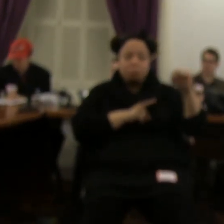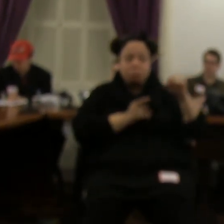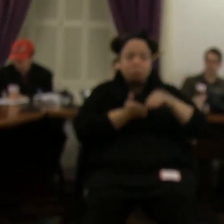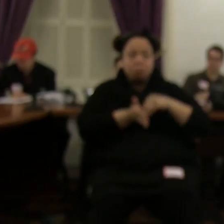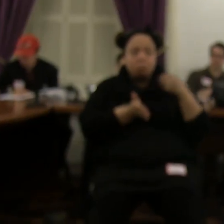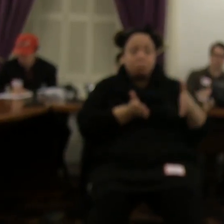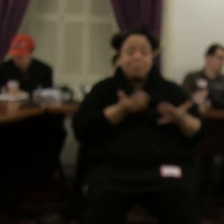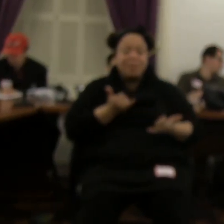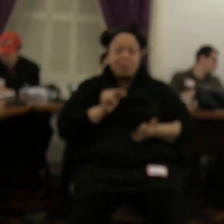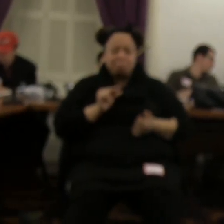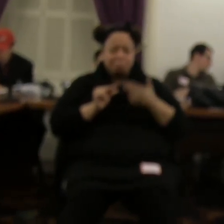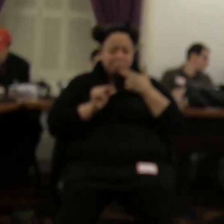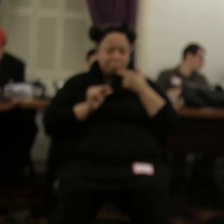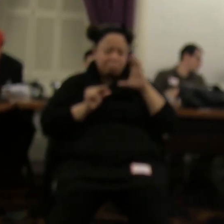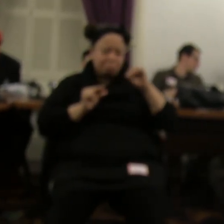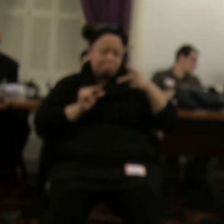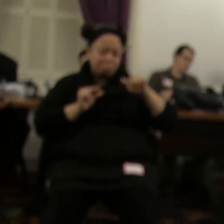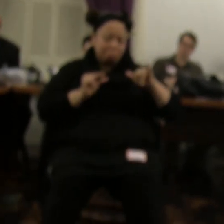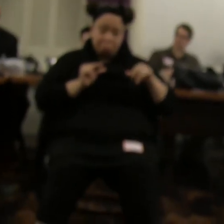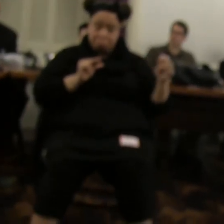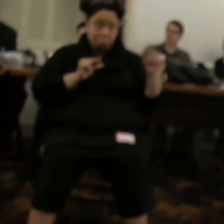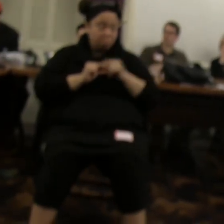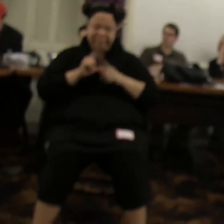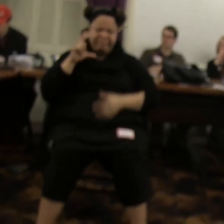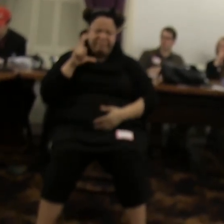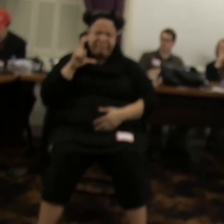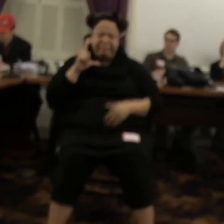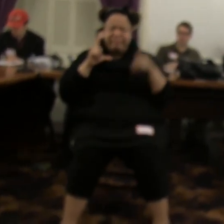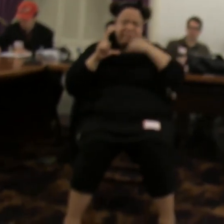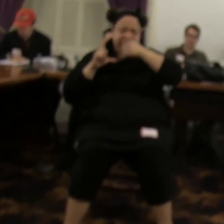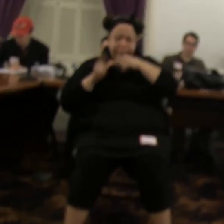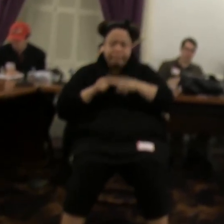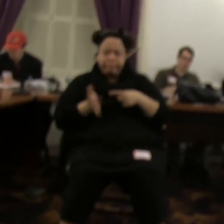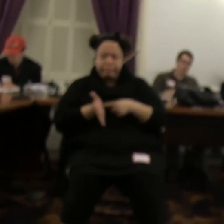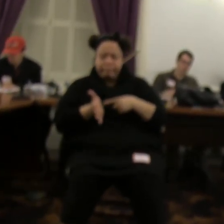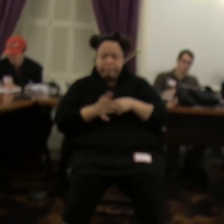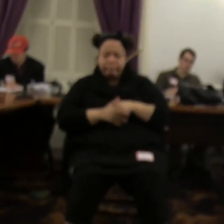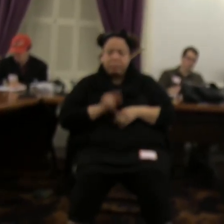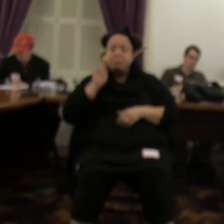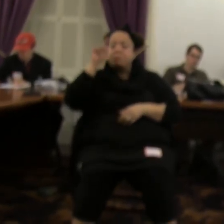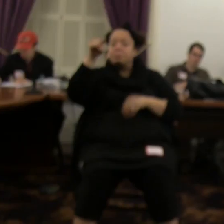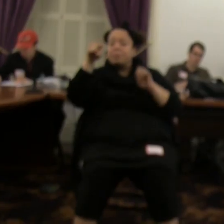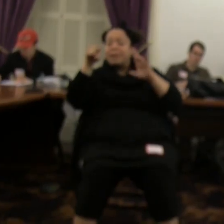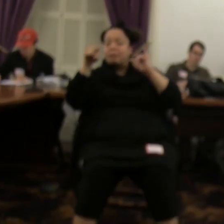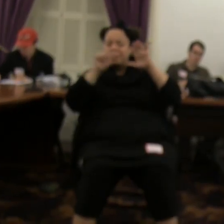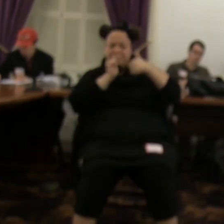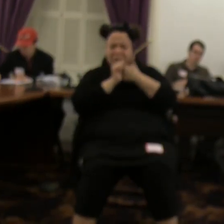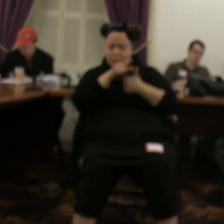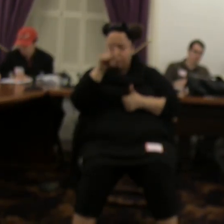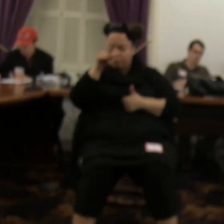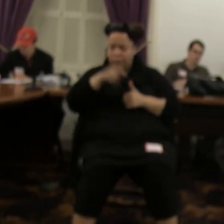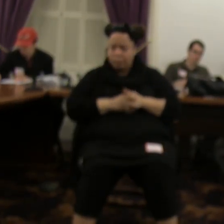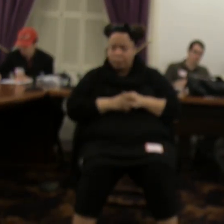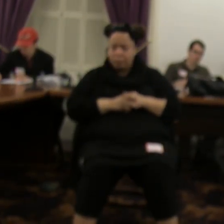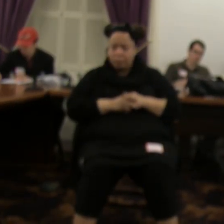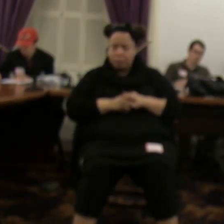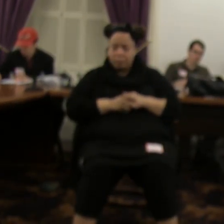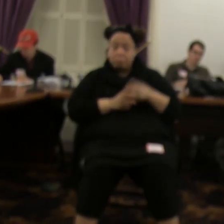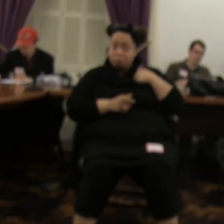up. Your cost of your medicine would go up without the benefits that you receive. That is